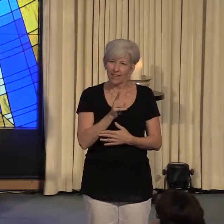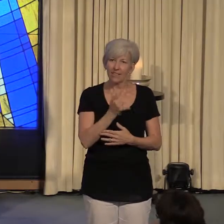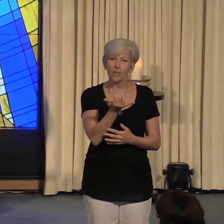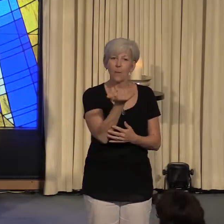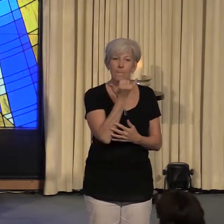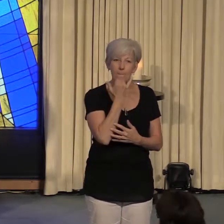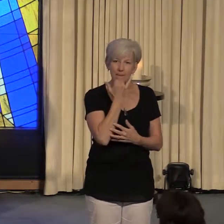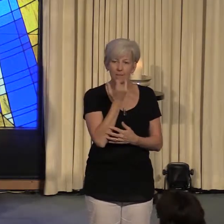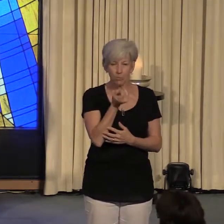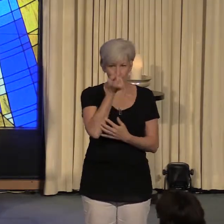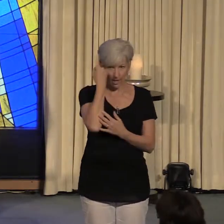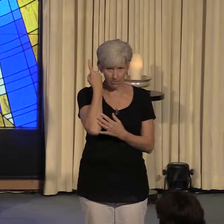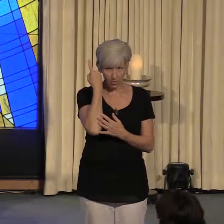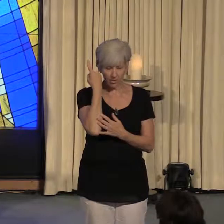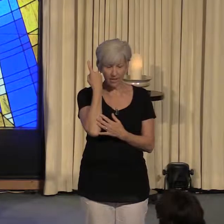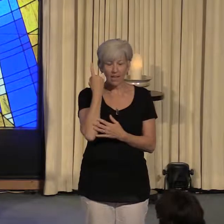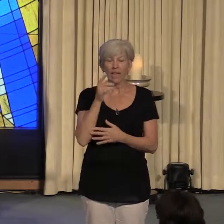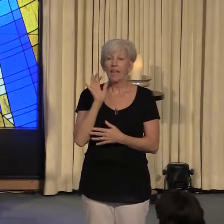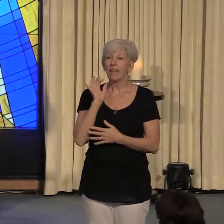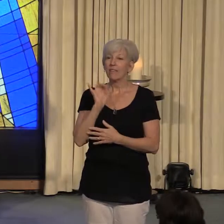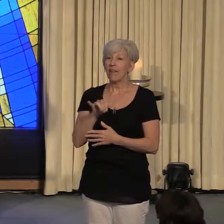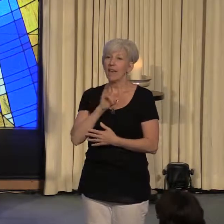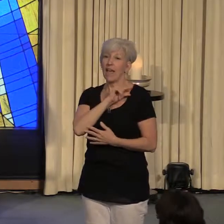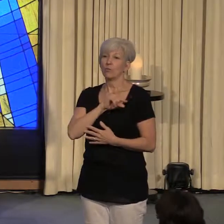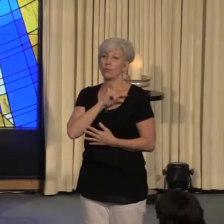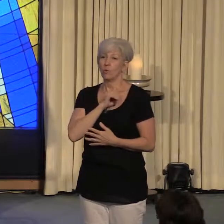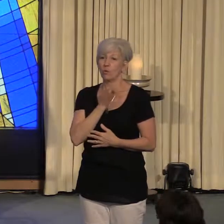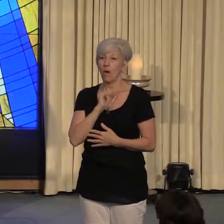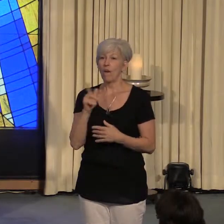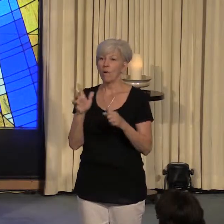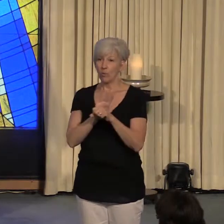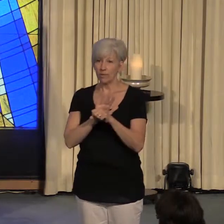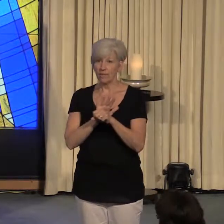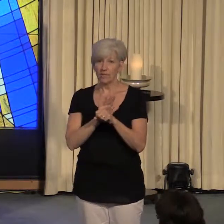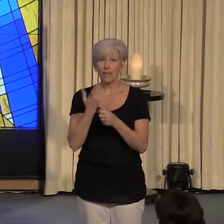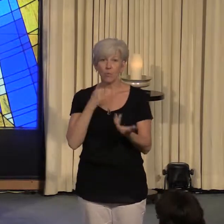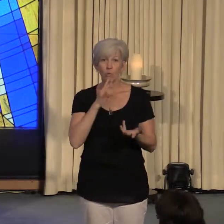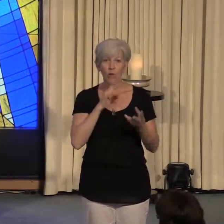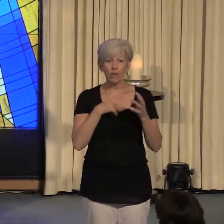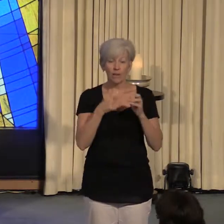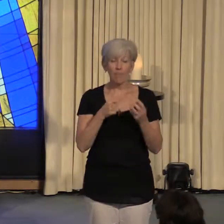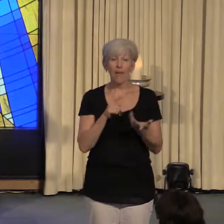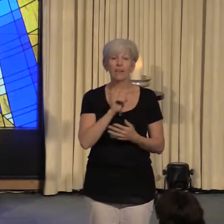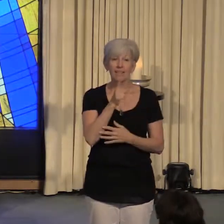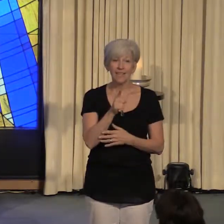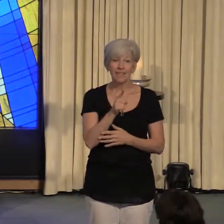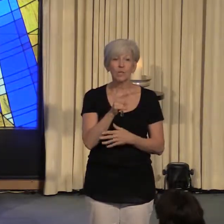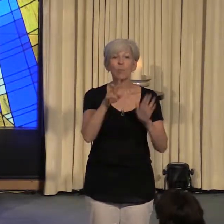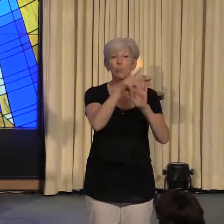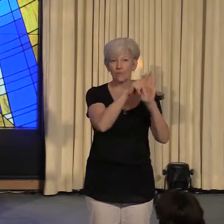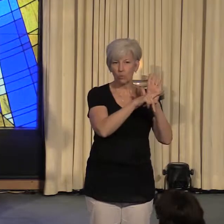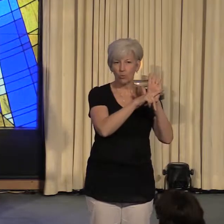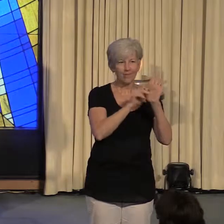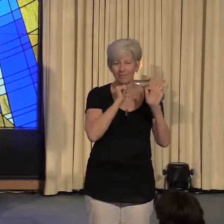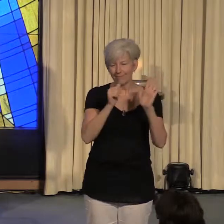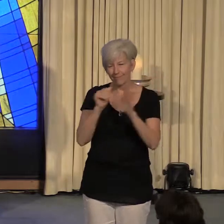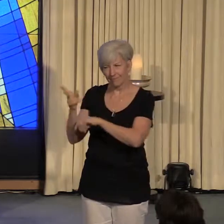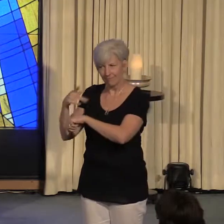the attribute of wholeness we are talking about is principle, and that's principle L-E, not,